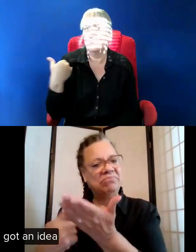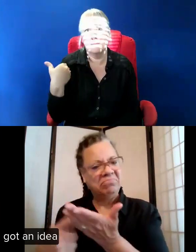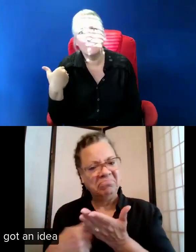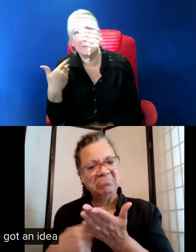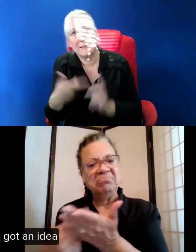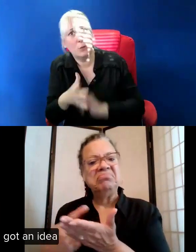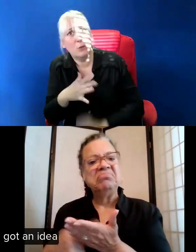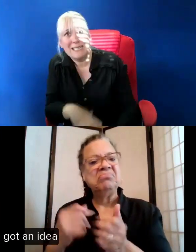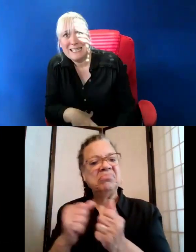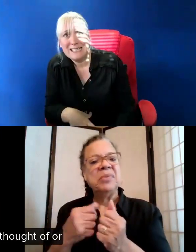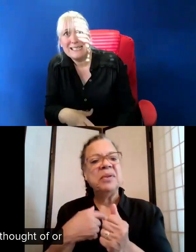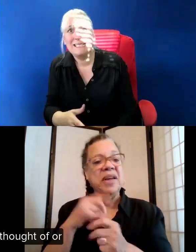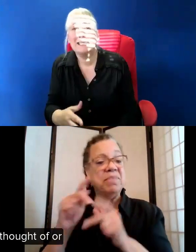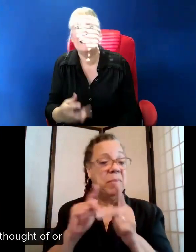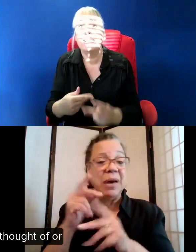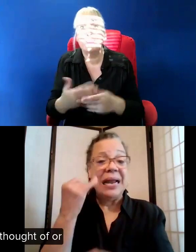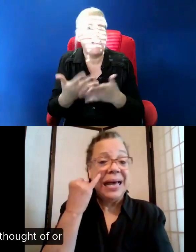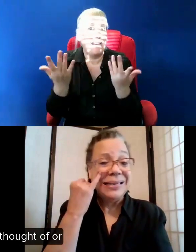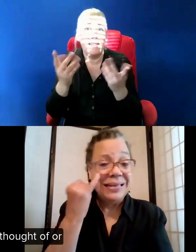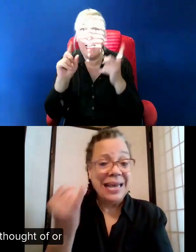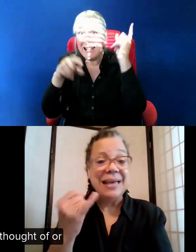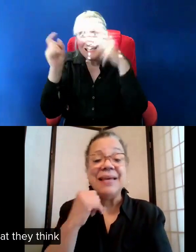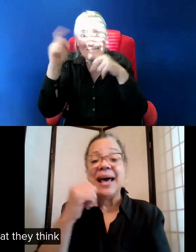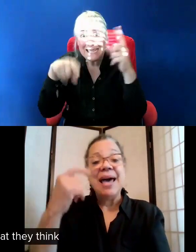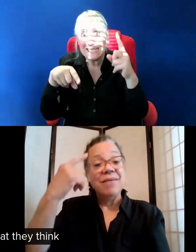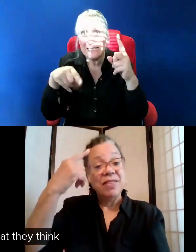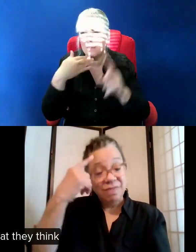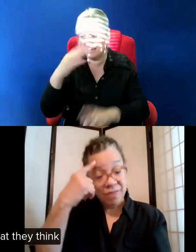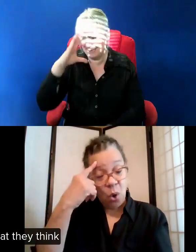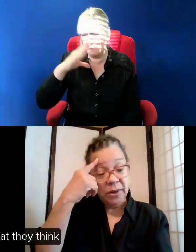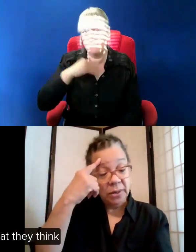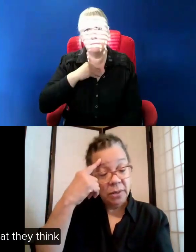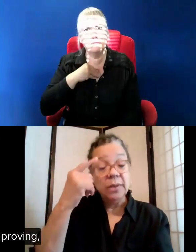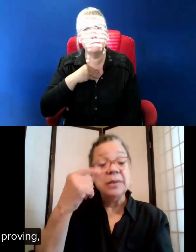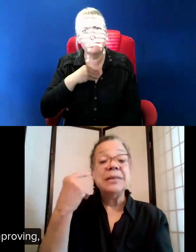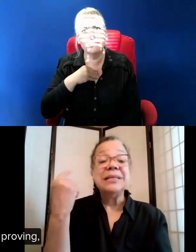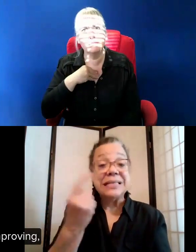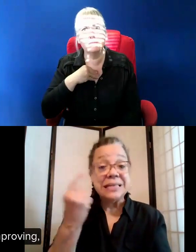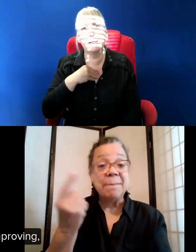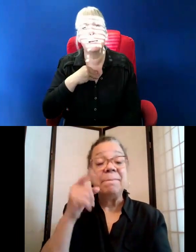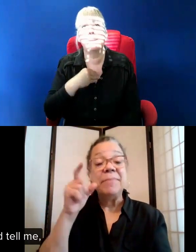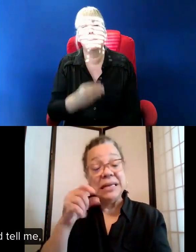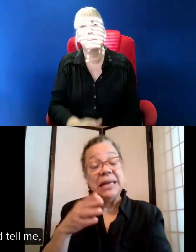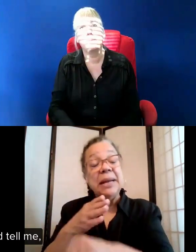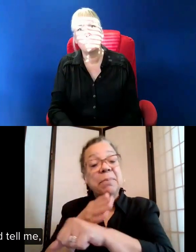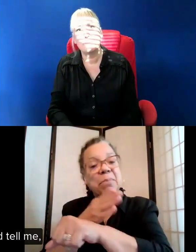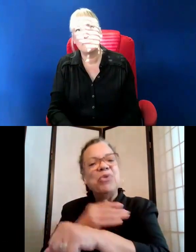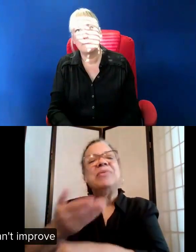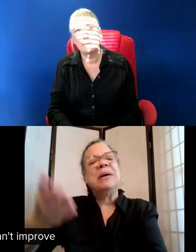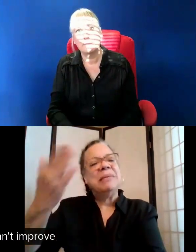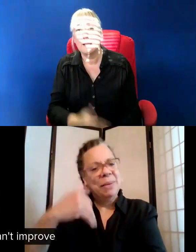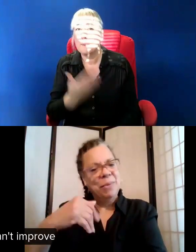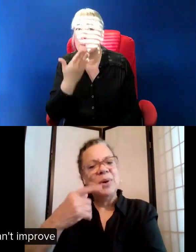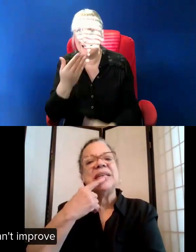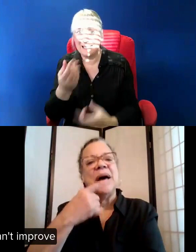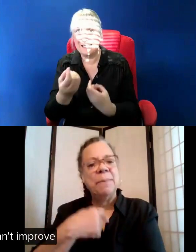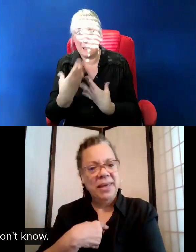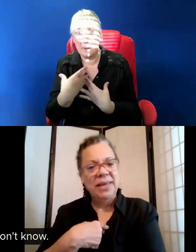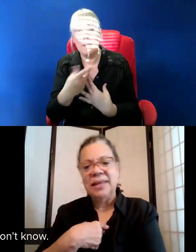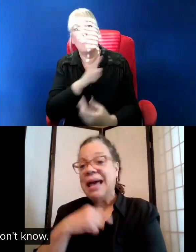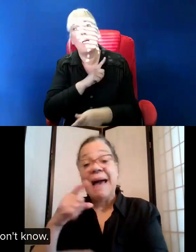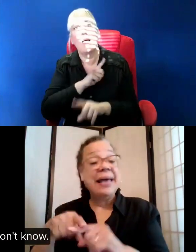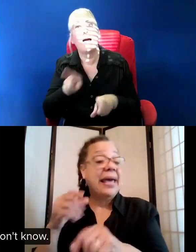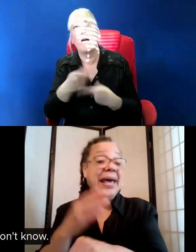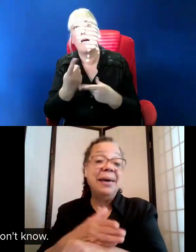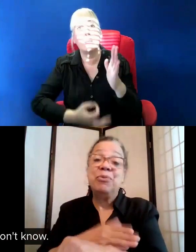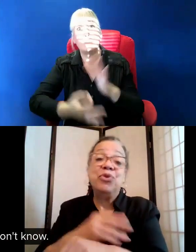have got an idea that I haven't thought of or something that they think needs improving, come and tell me, because I can't improve things